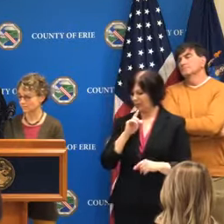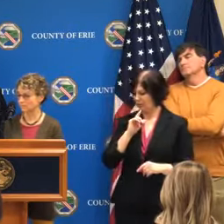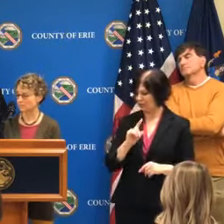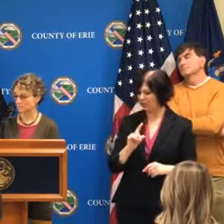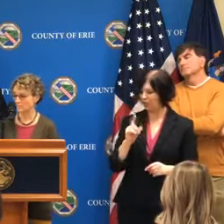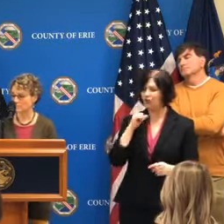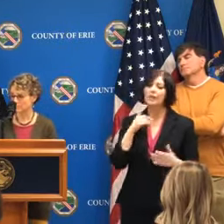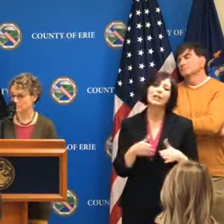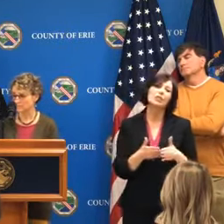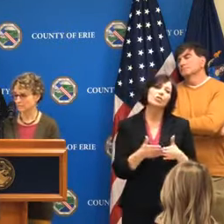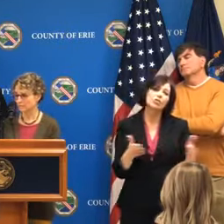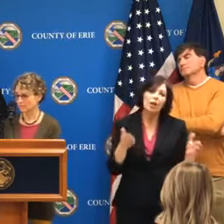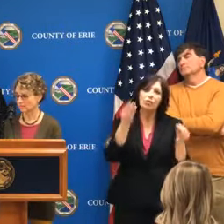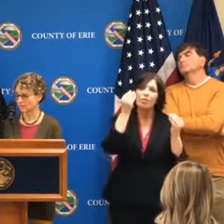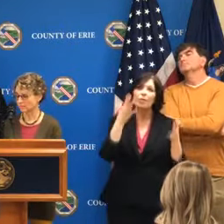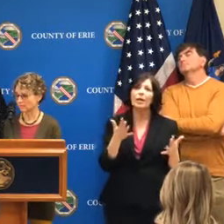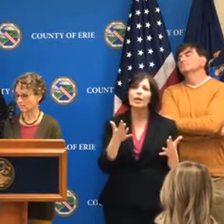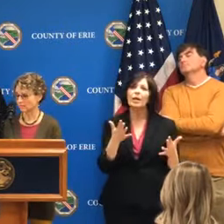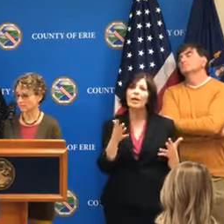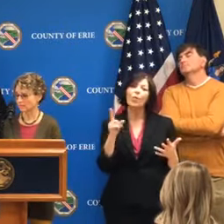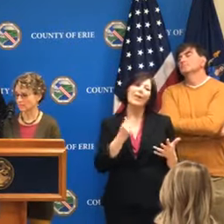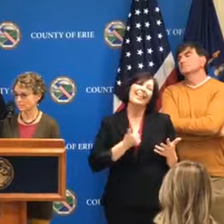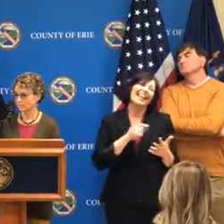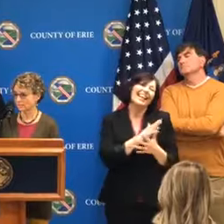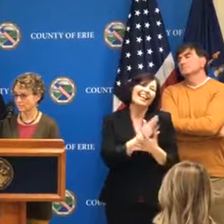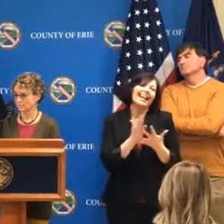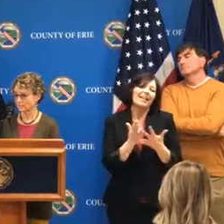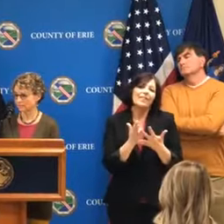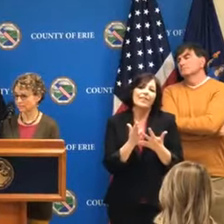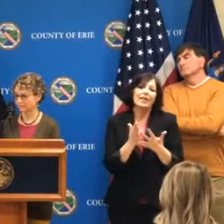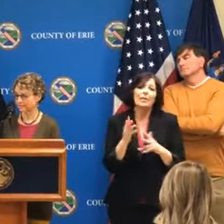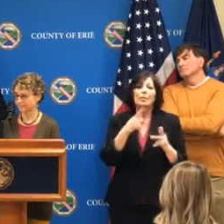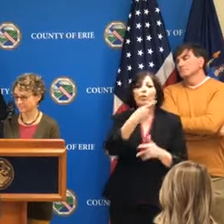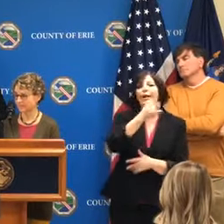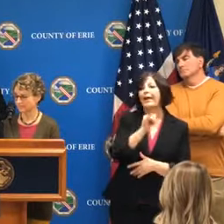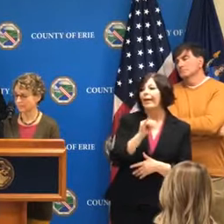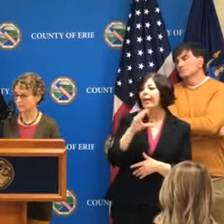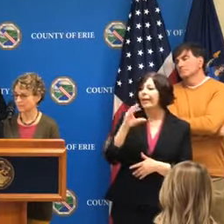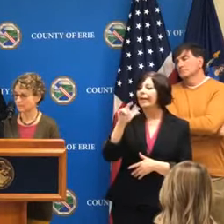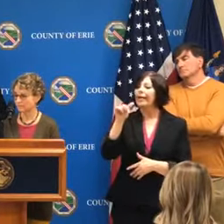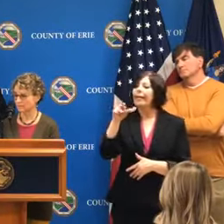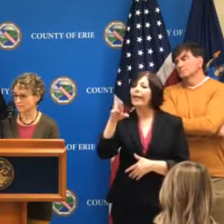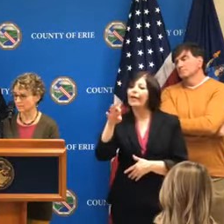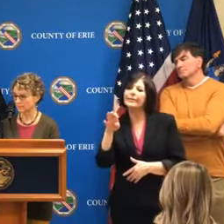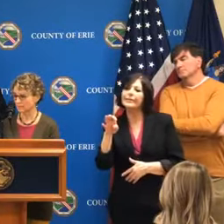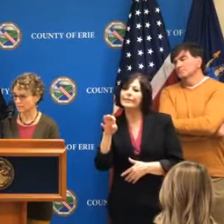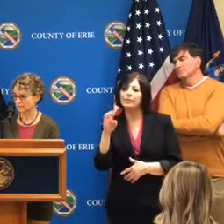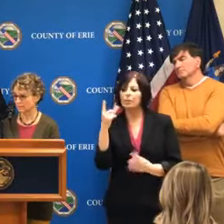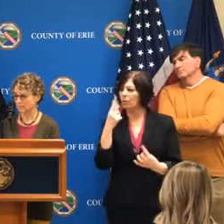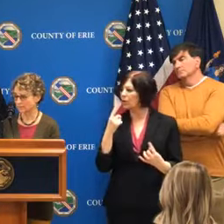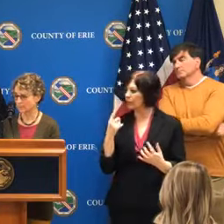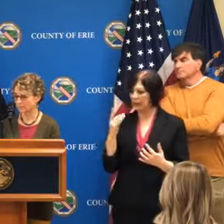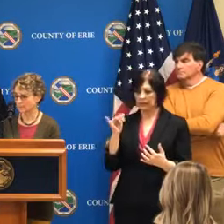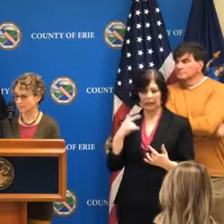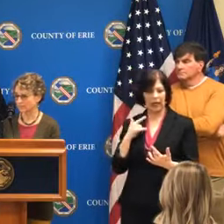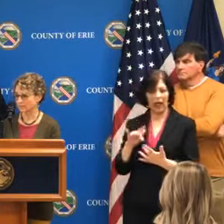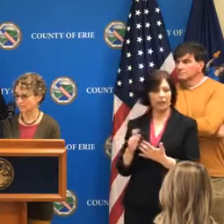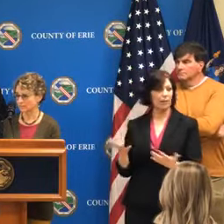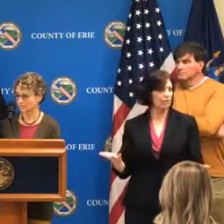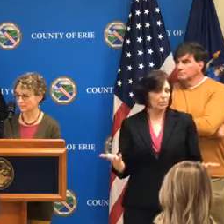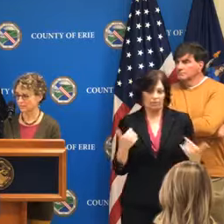general information about where these folks live, they're going to be folks in Grand Island and Clarence, and we'll be wondering, could I have